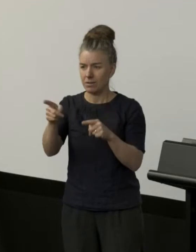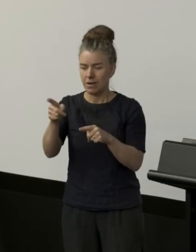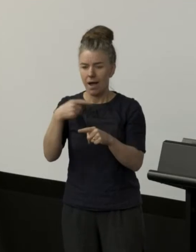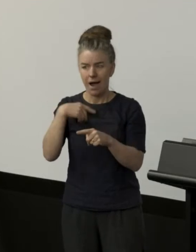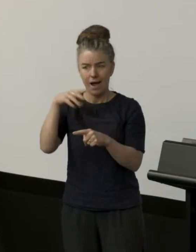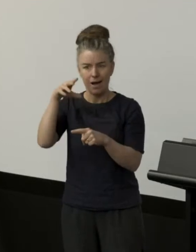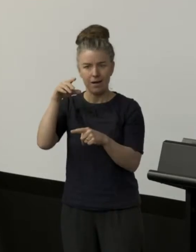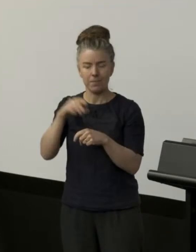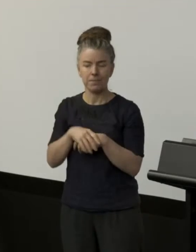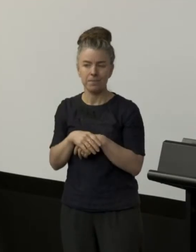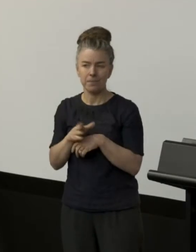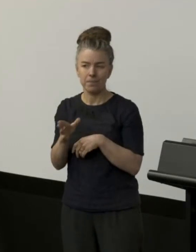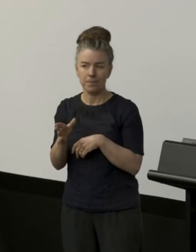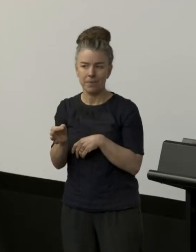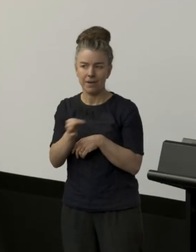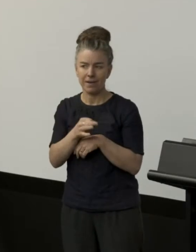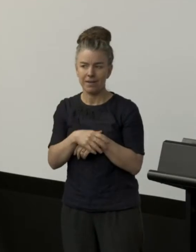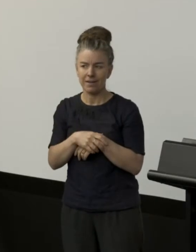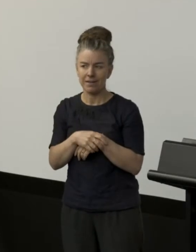thanks.